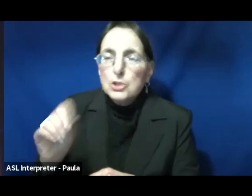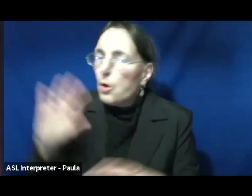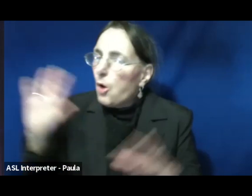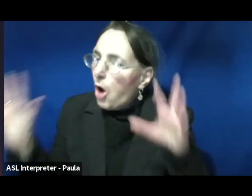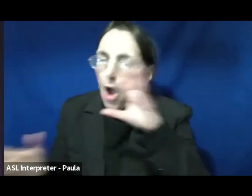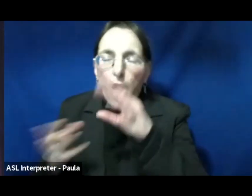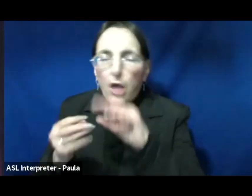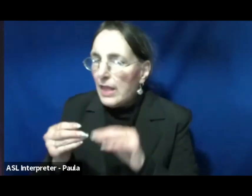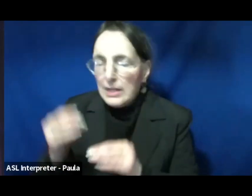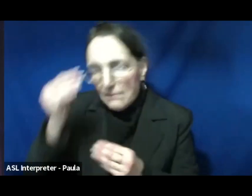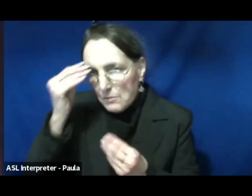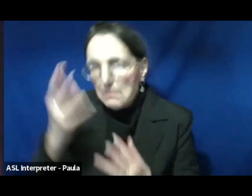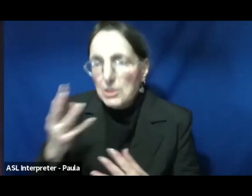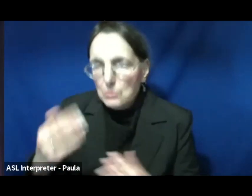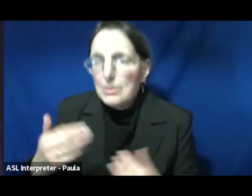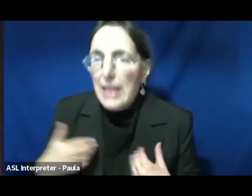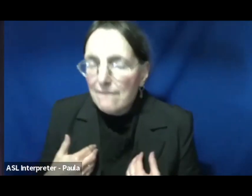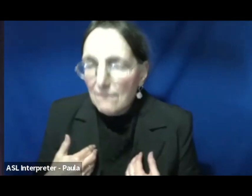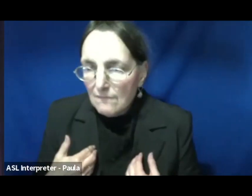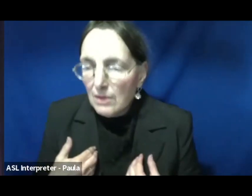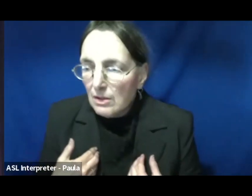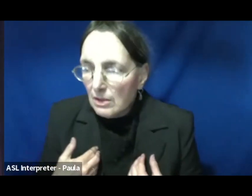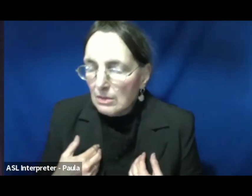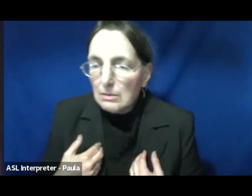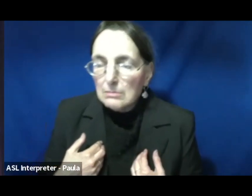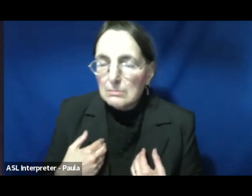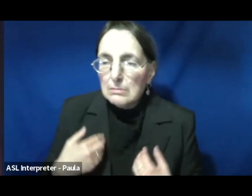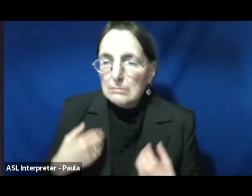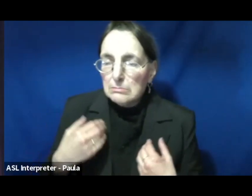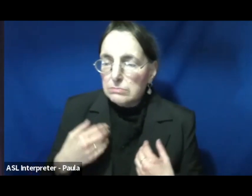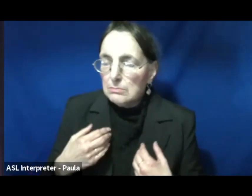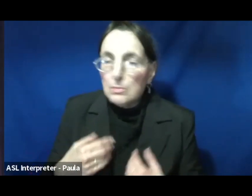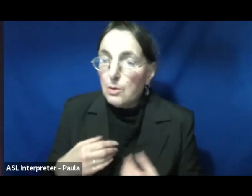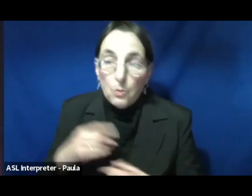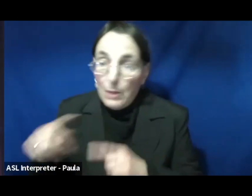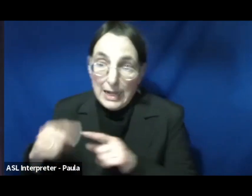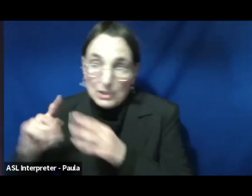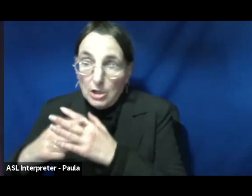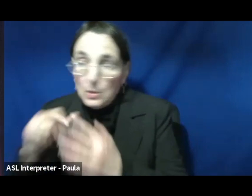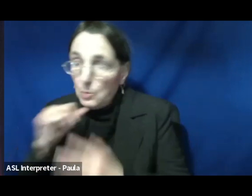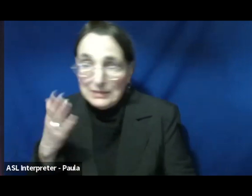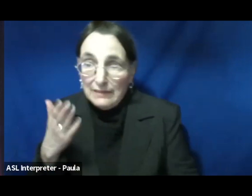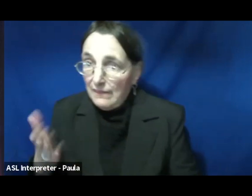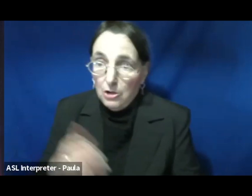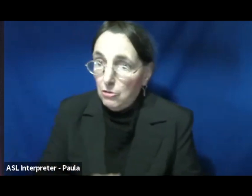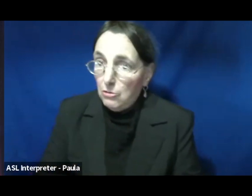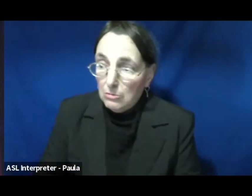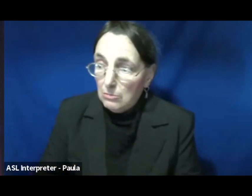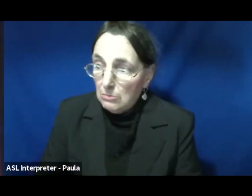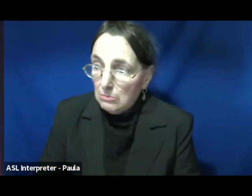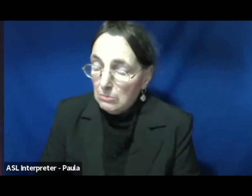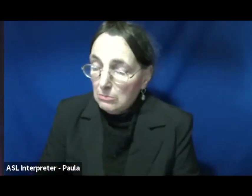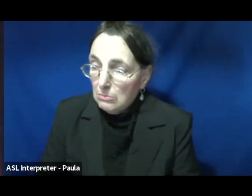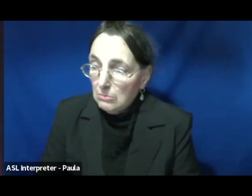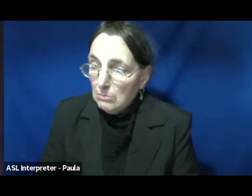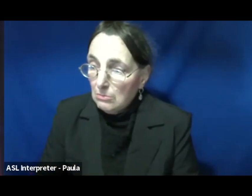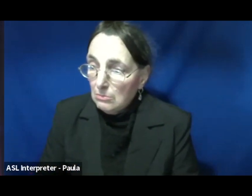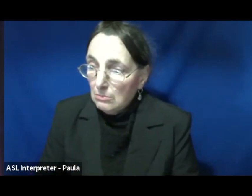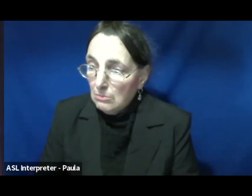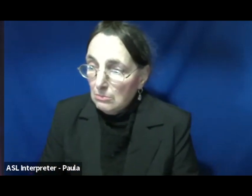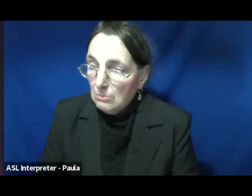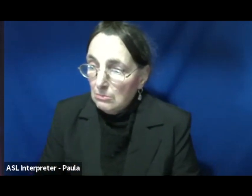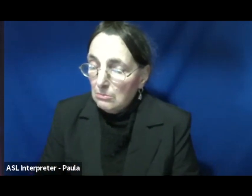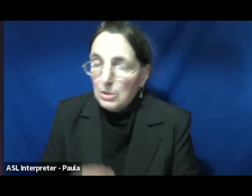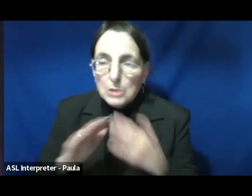that we had, right, that I have now, wasn't there when I started. So talking to my students, talking to community members